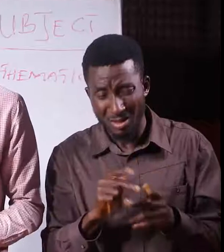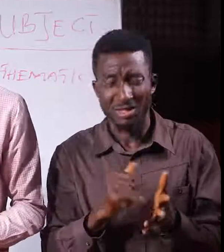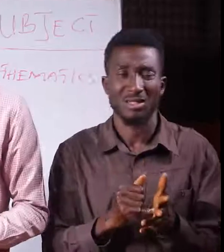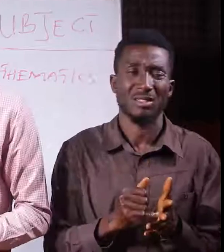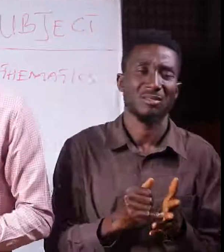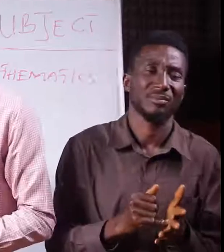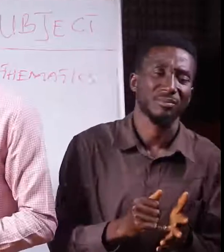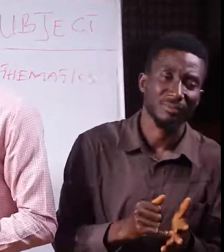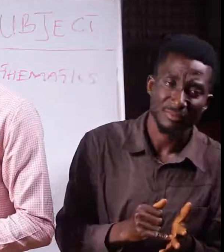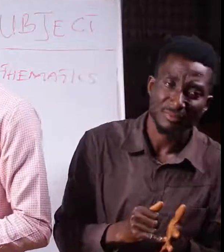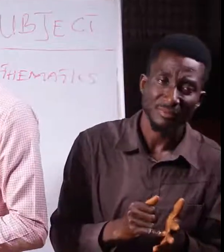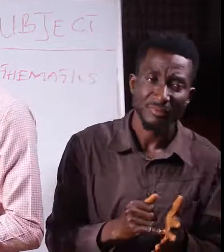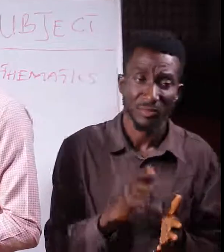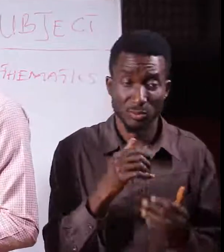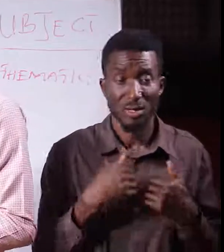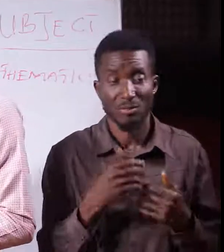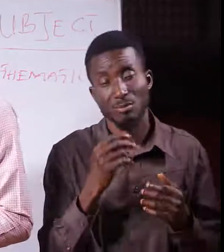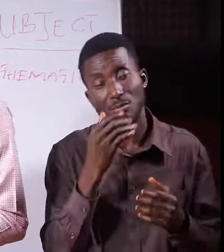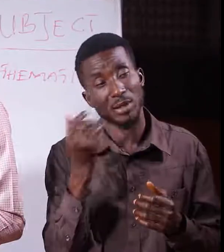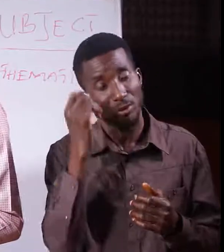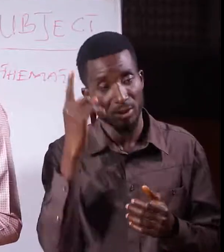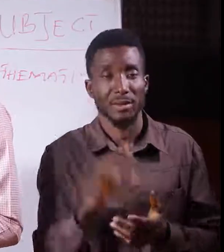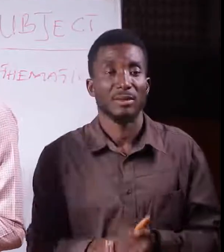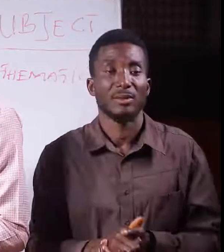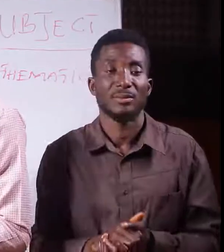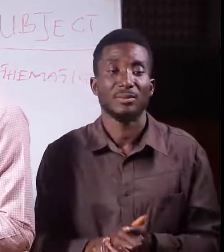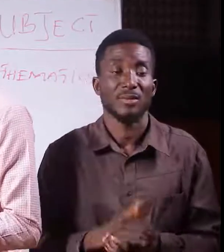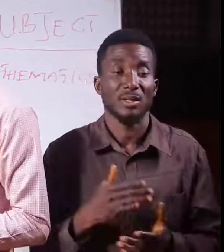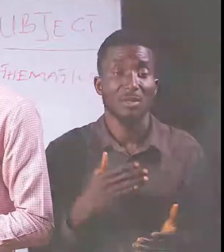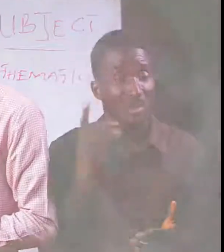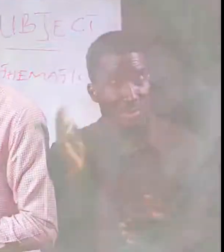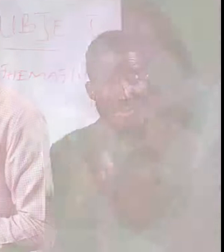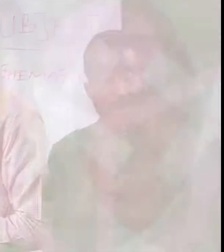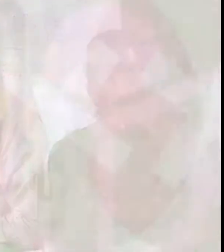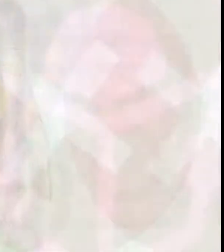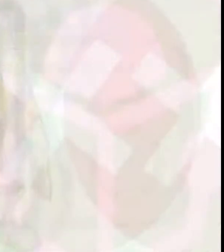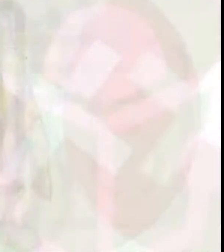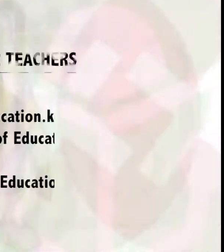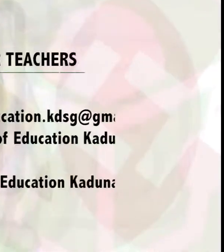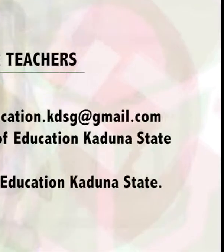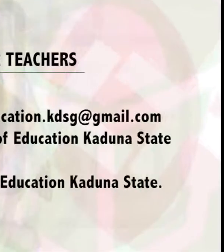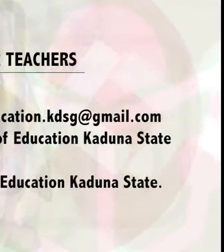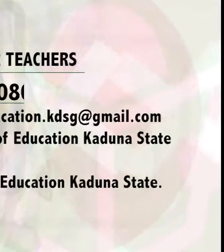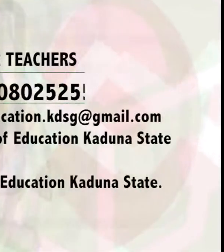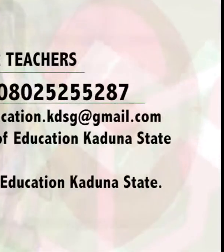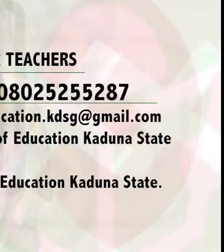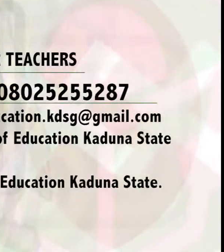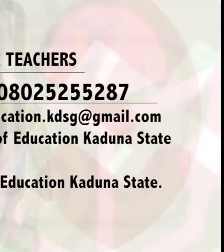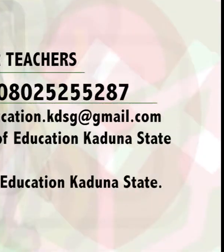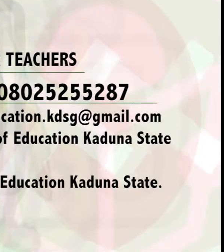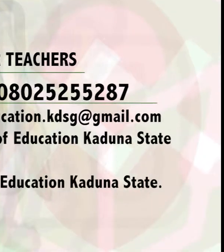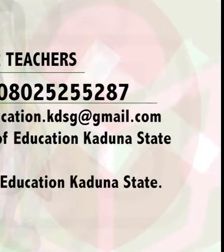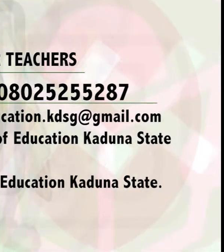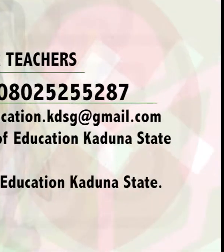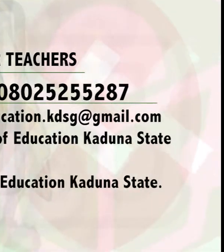and I'm assuring you, you will have better understanding. I remain your teacher, Mr. Yakubu Fidelix. You can get me through this